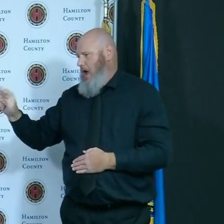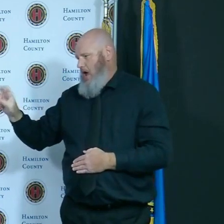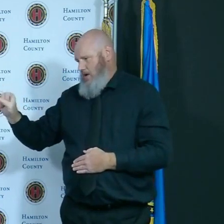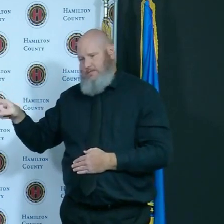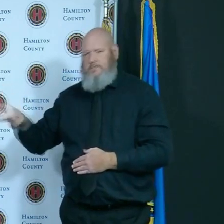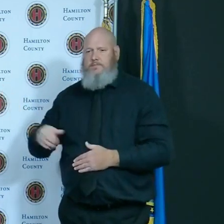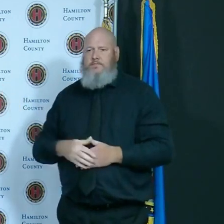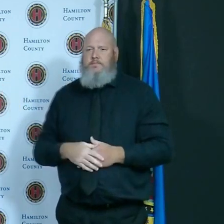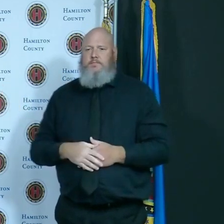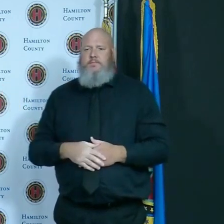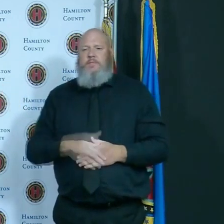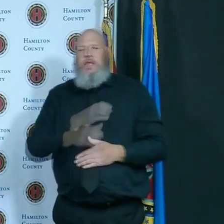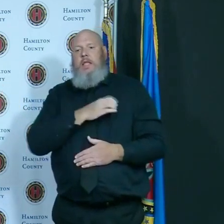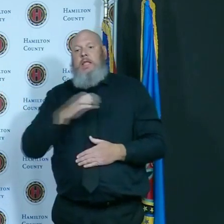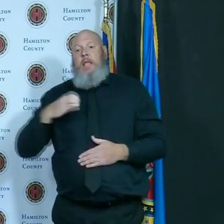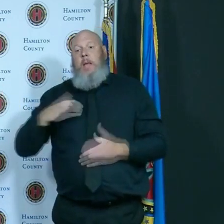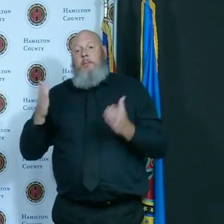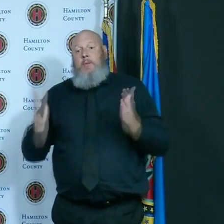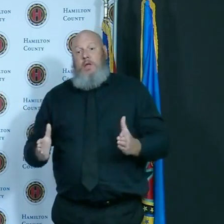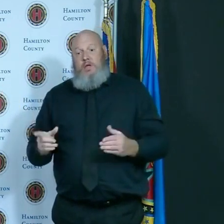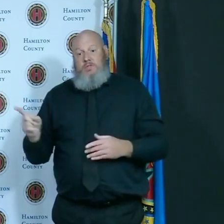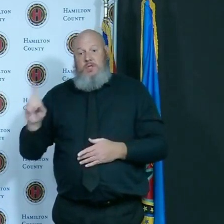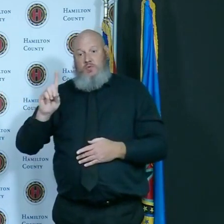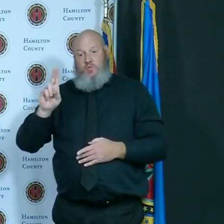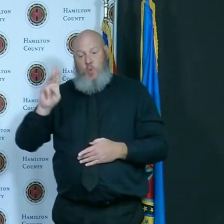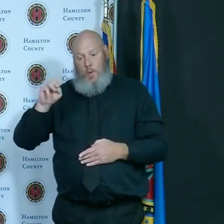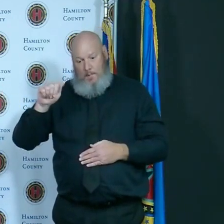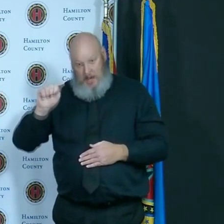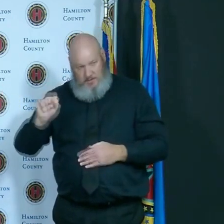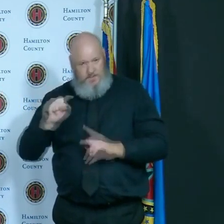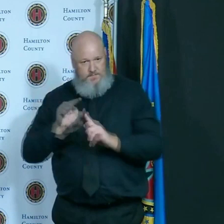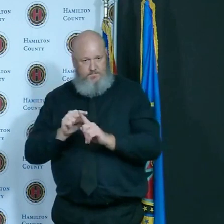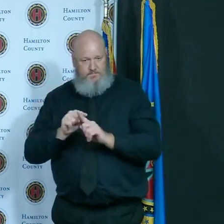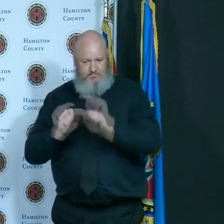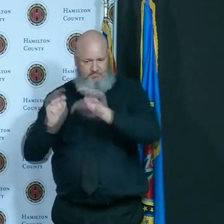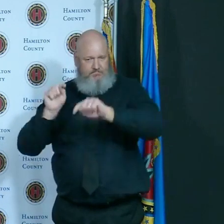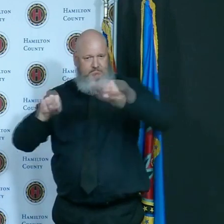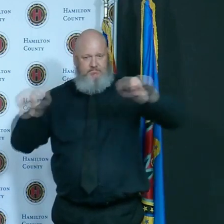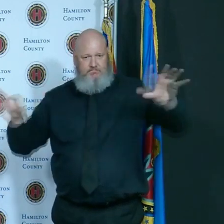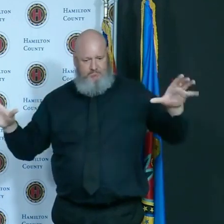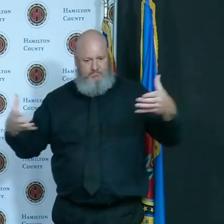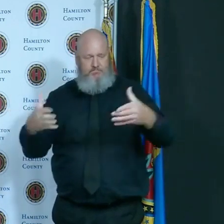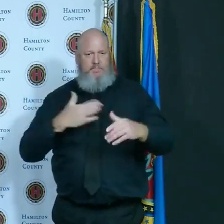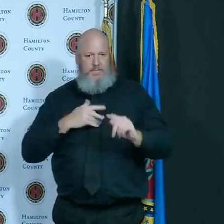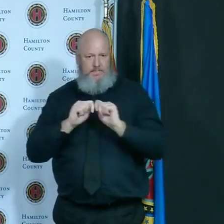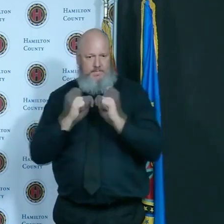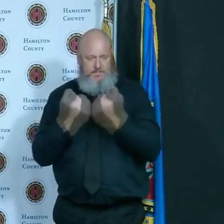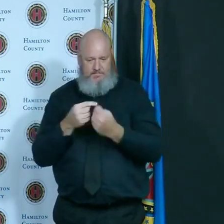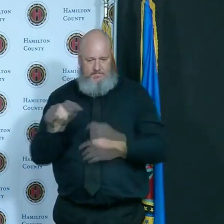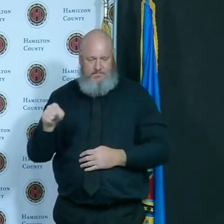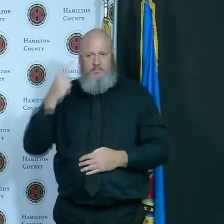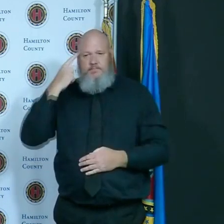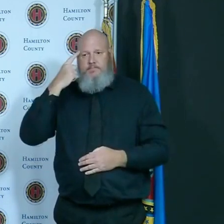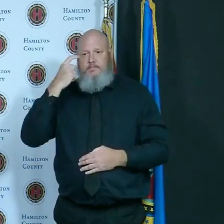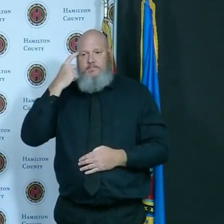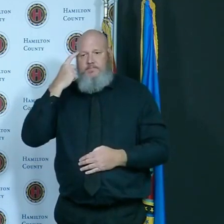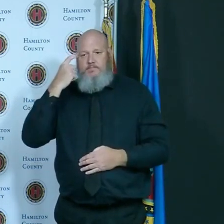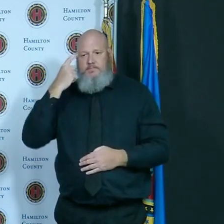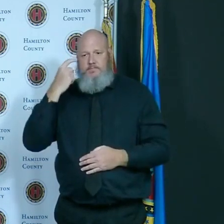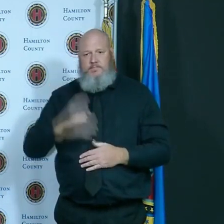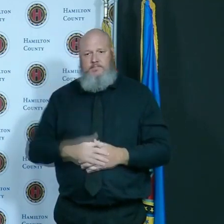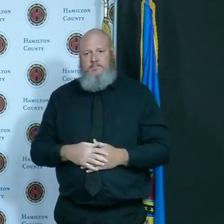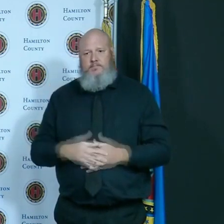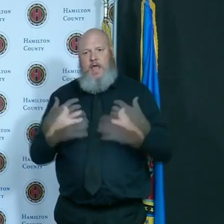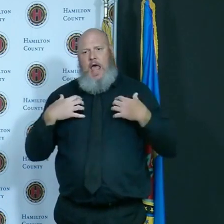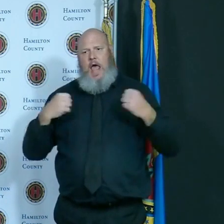Health disparities are in the news the past few weeks, and the issue of health disparities have persisted for